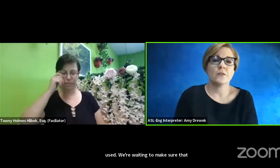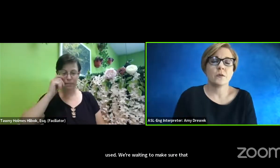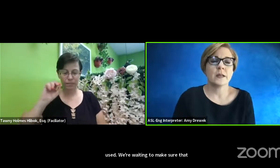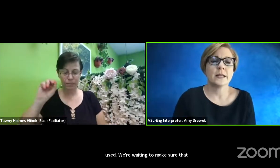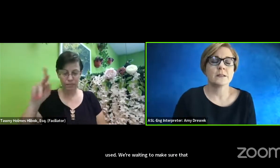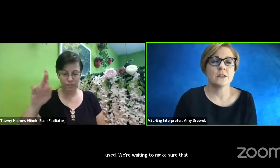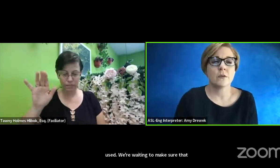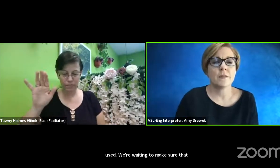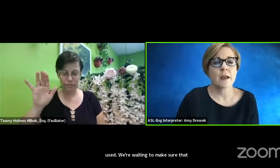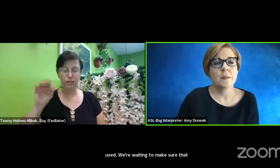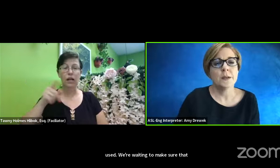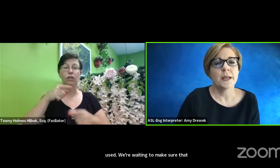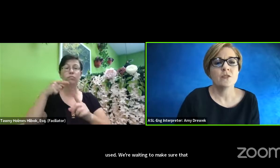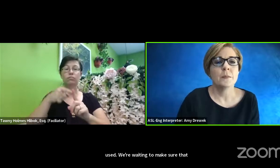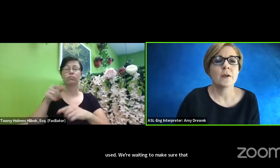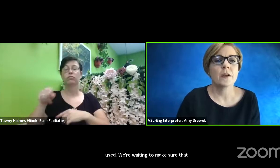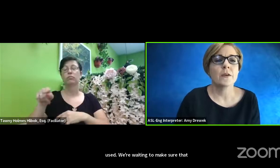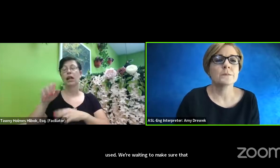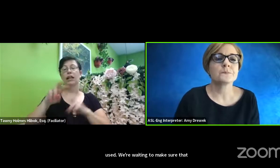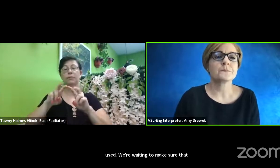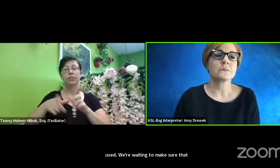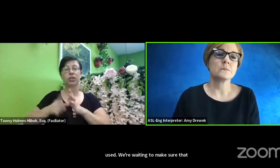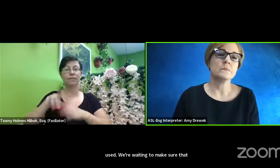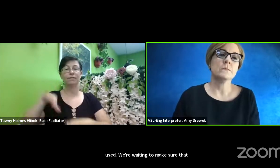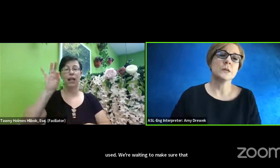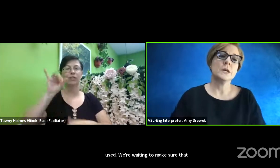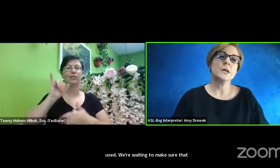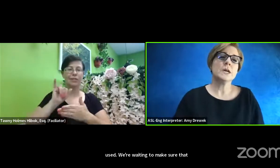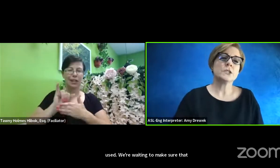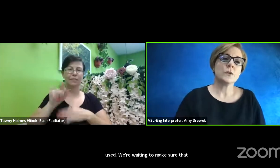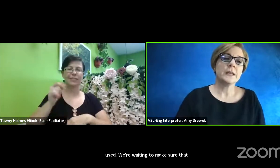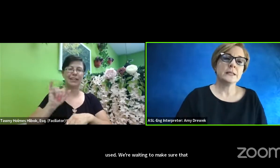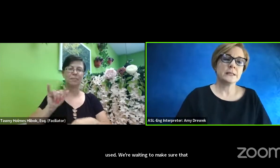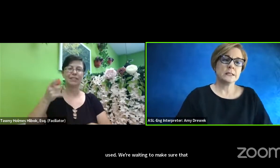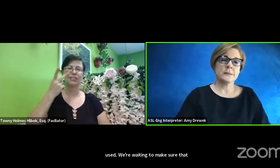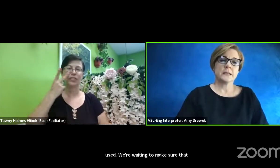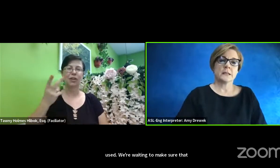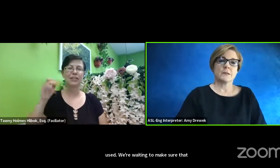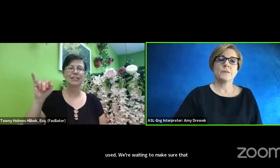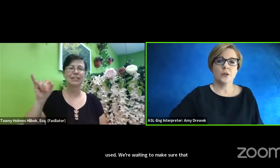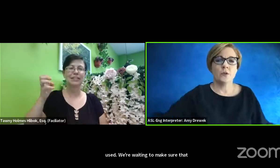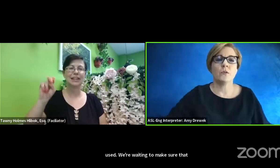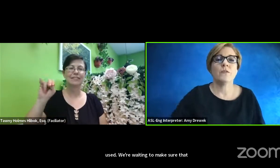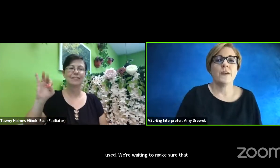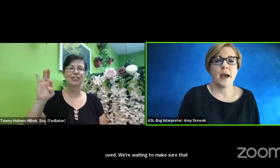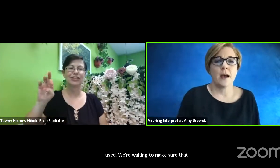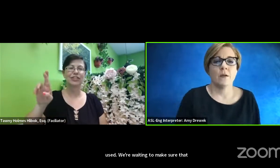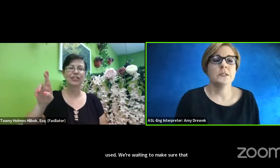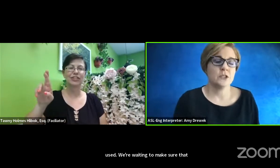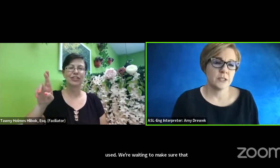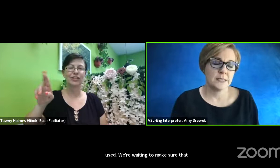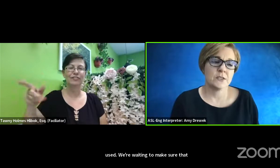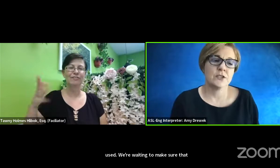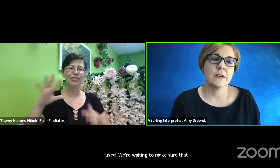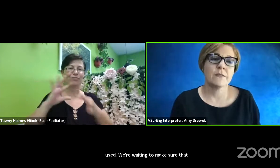you so much for letting us know of that communication barrier. So the assessment review found, just as Jennifer